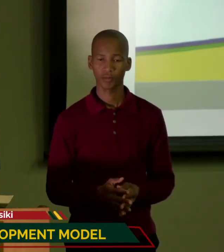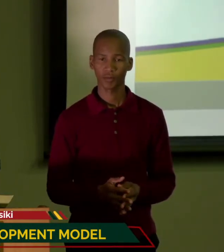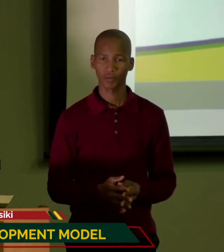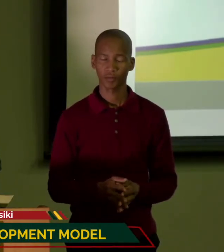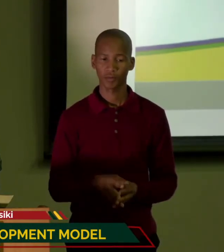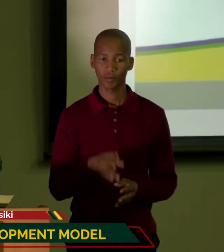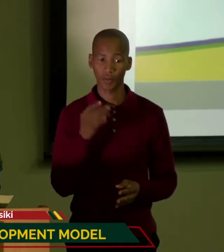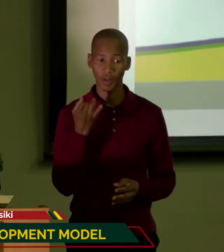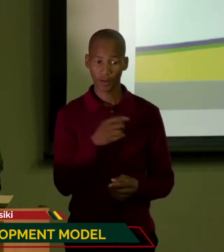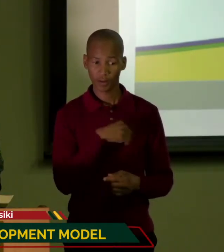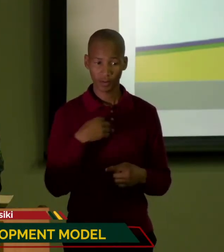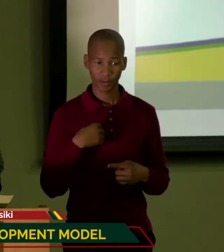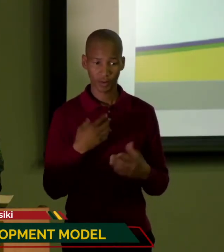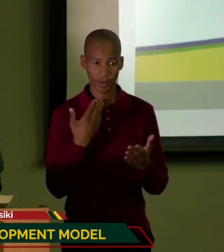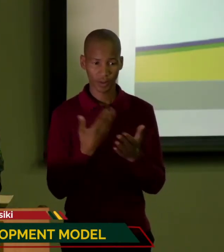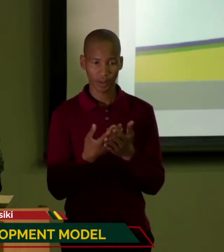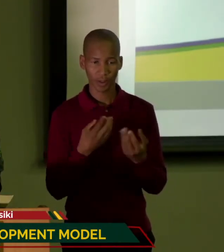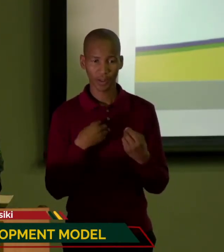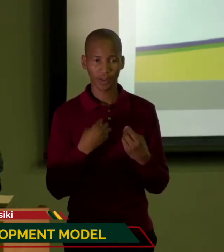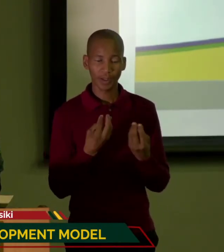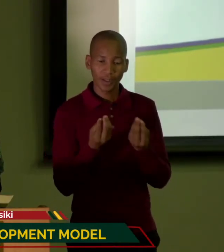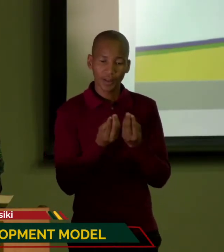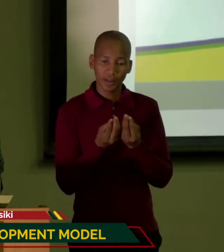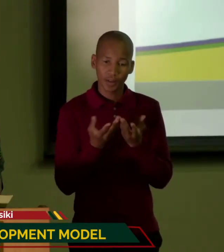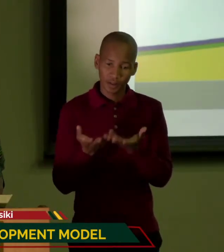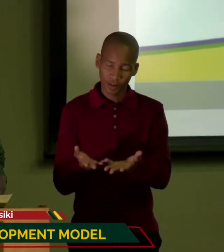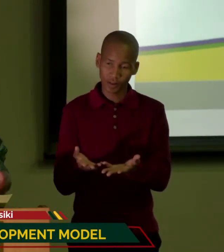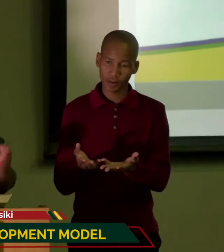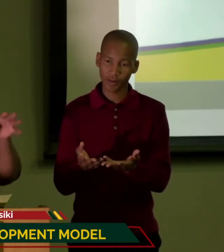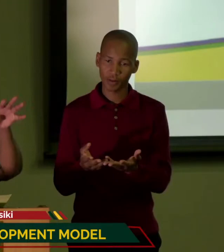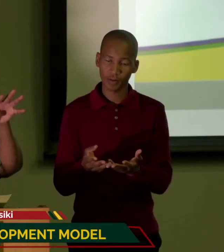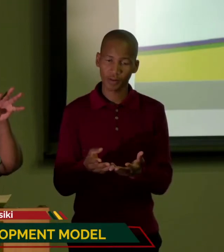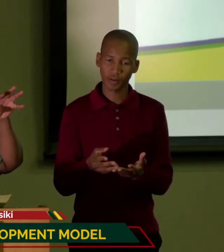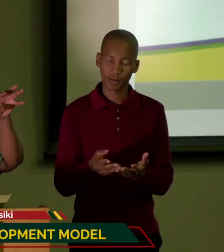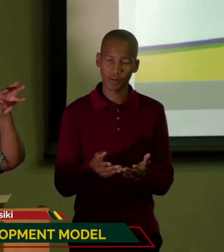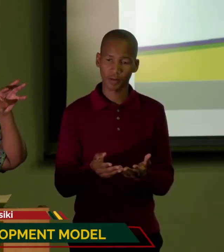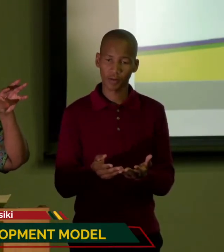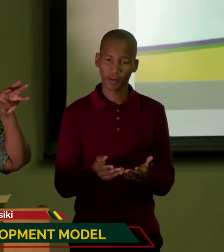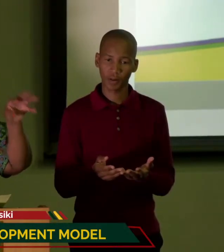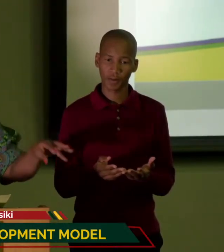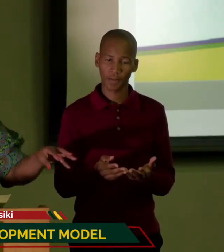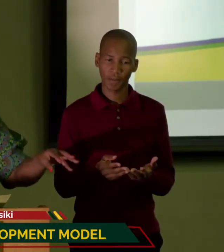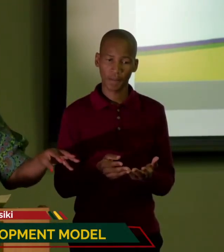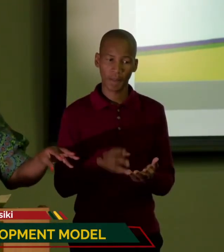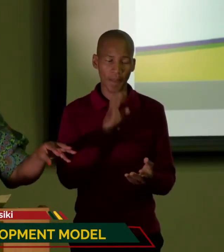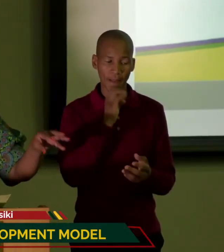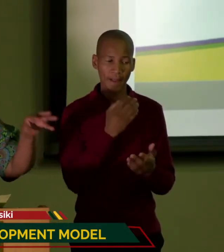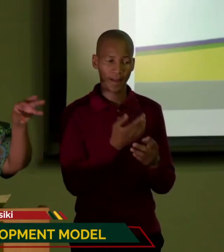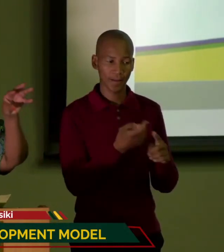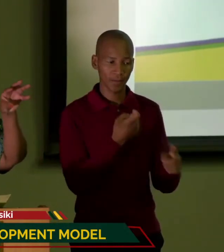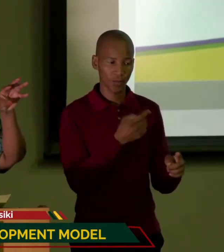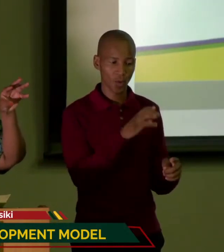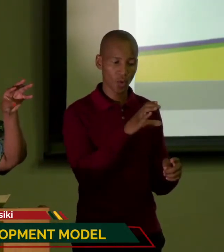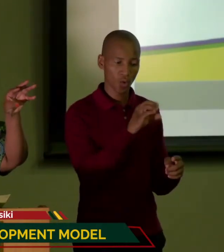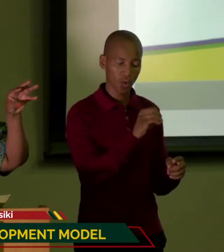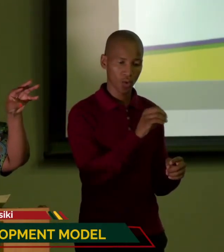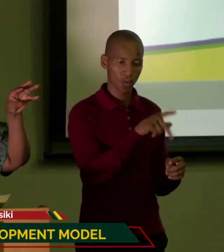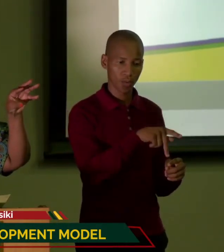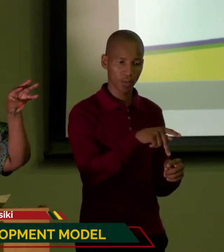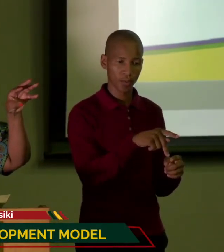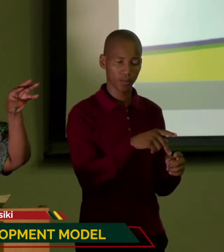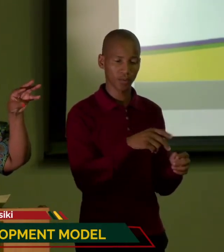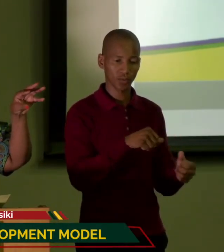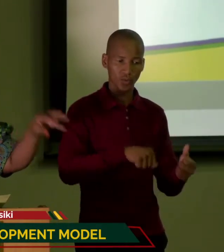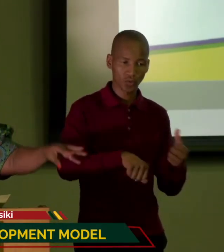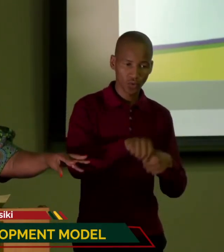ukuba singathe sibe namla market agent imnyama. Izathatha zizekho ops. Social